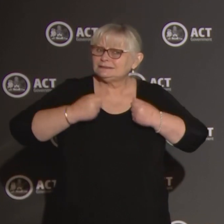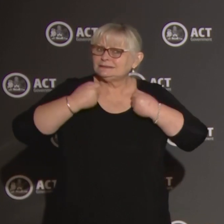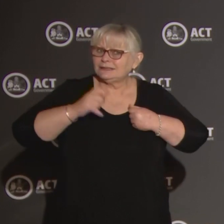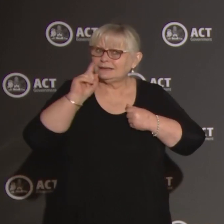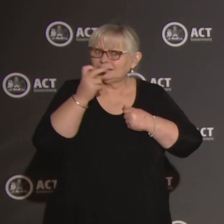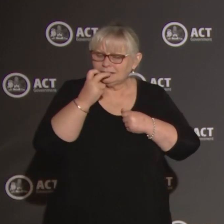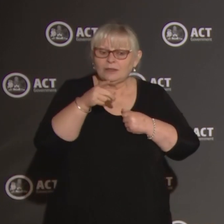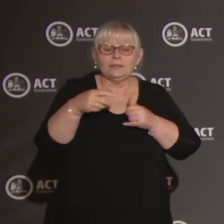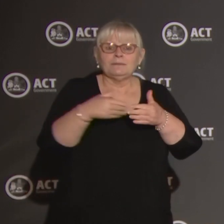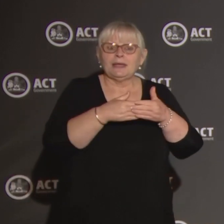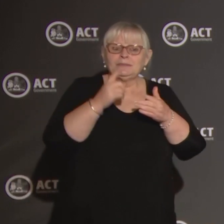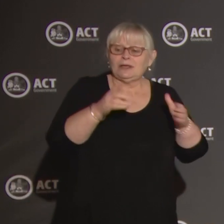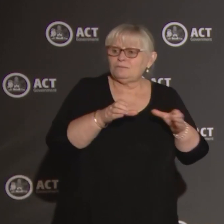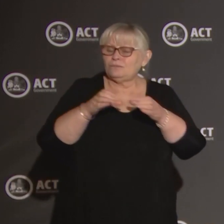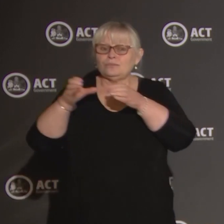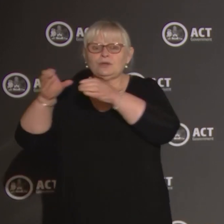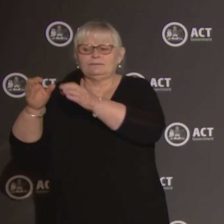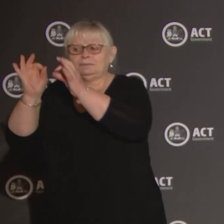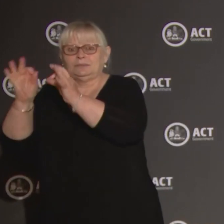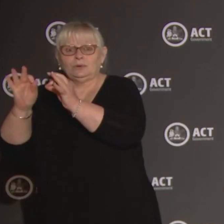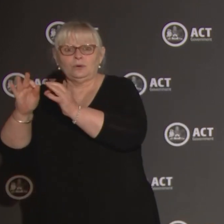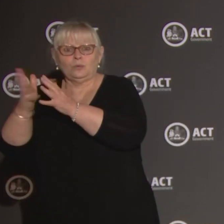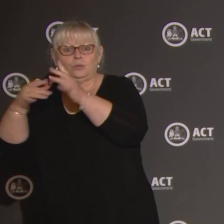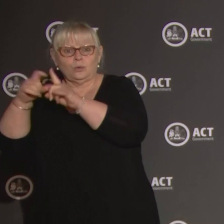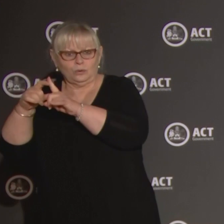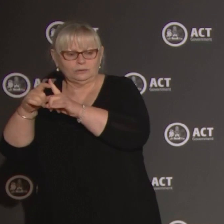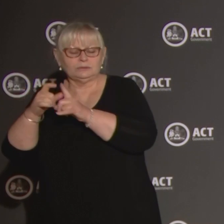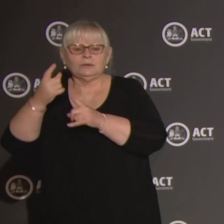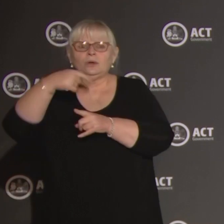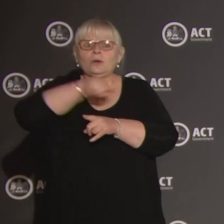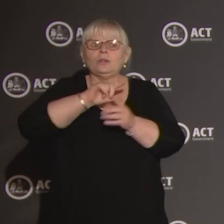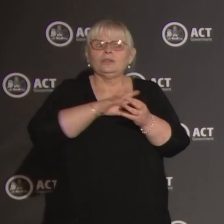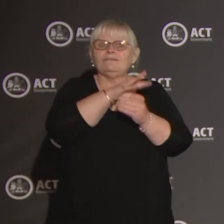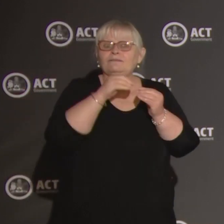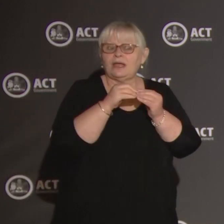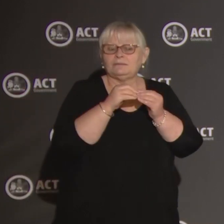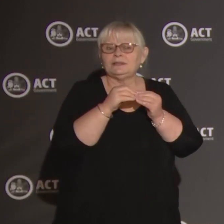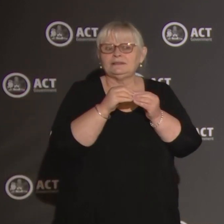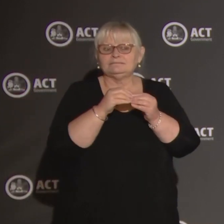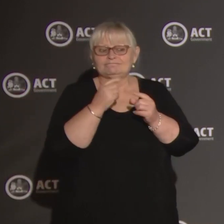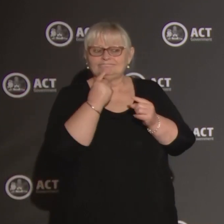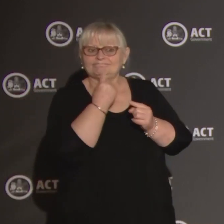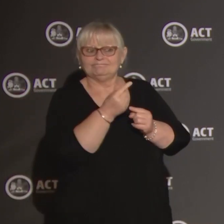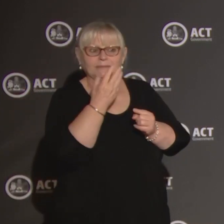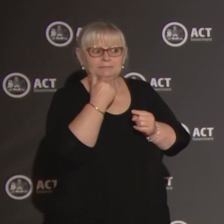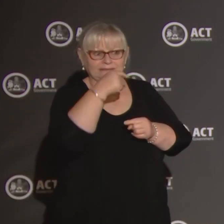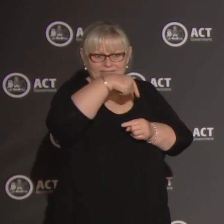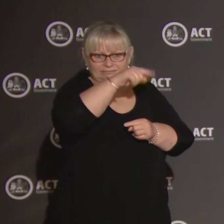child has been moved to a COVID-19 ward and family members have been advised to get tested and to enter